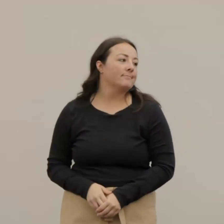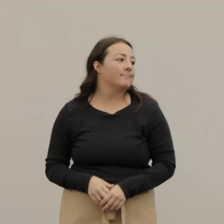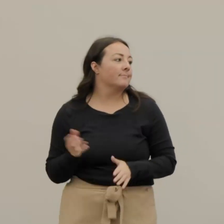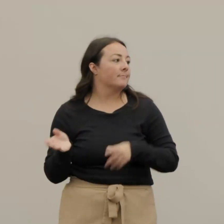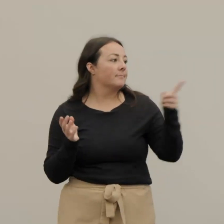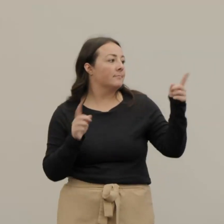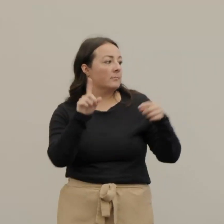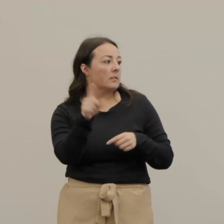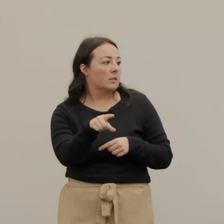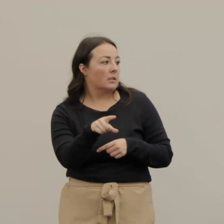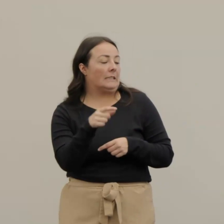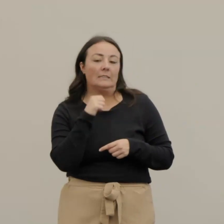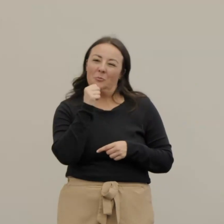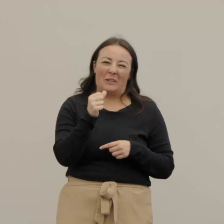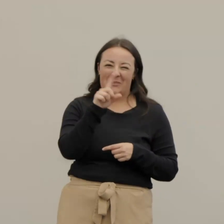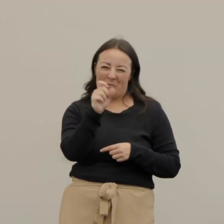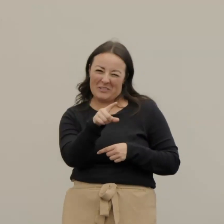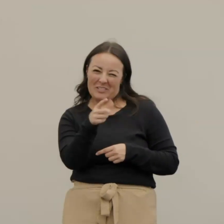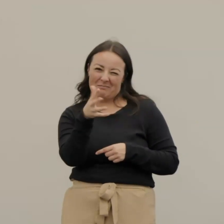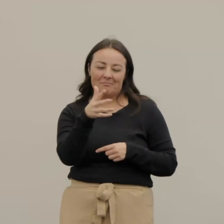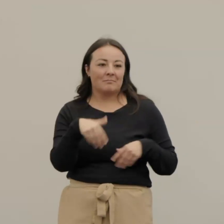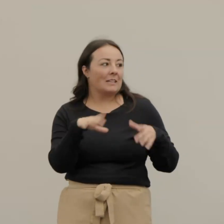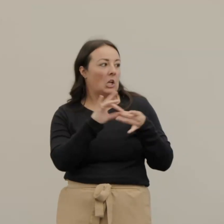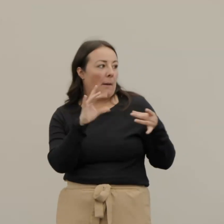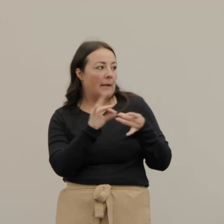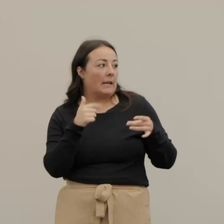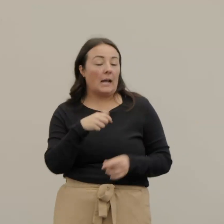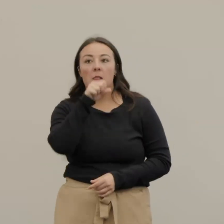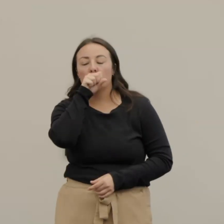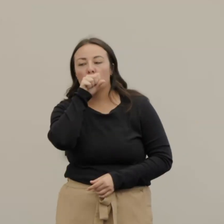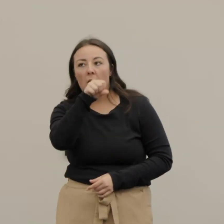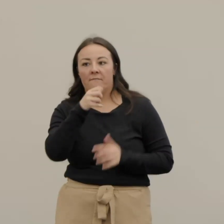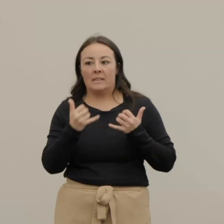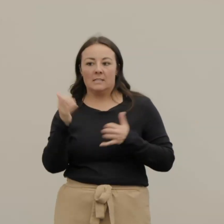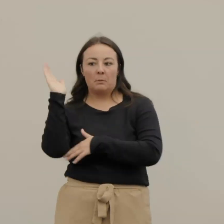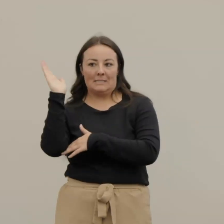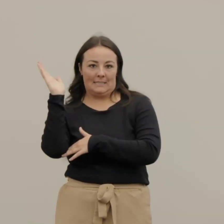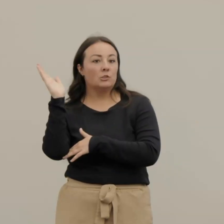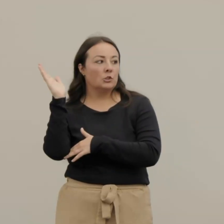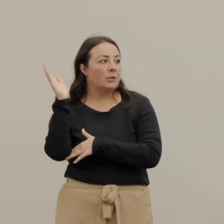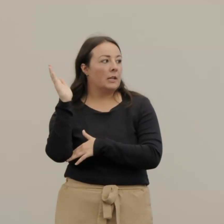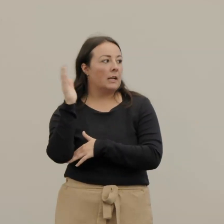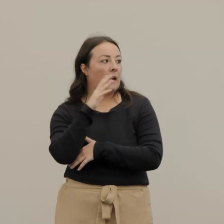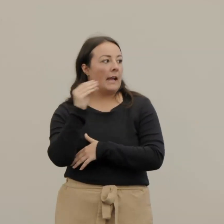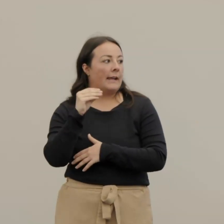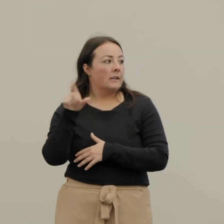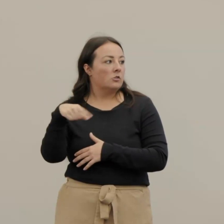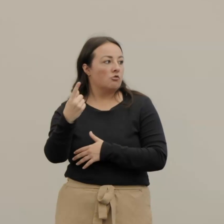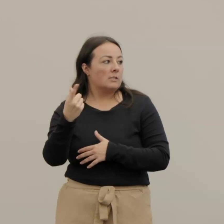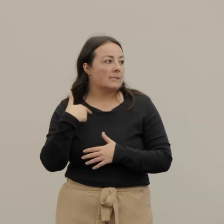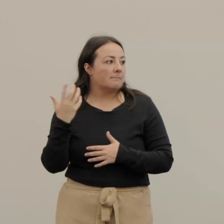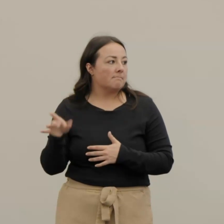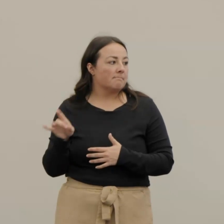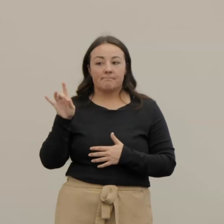It wasn't a question, it's a comment on how much I loved this presentation. And just as a sort of